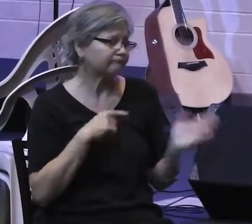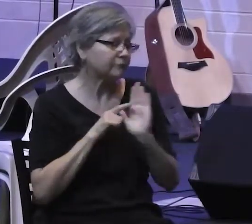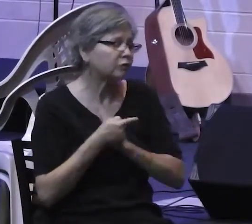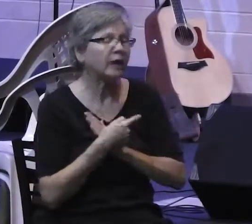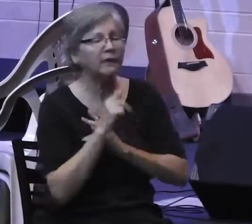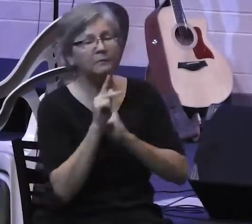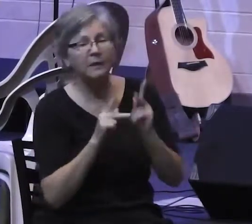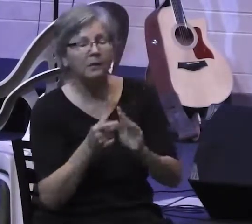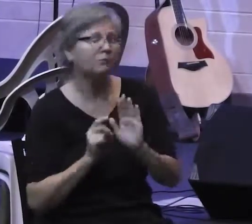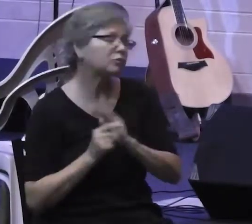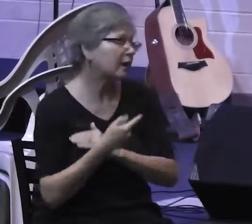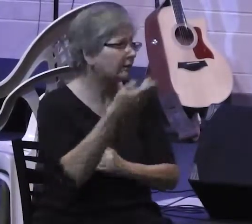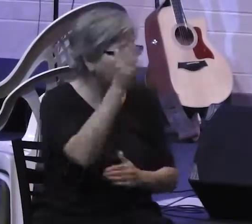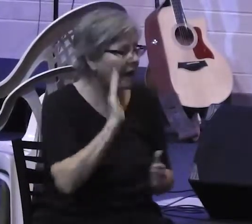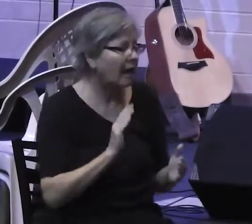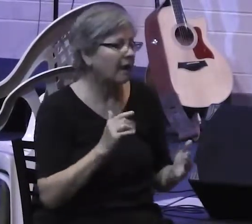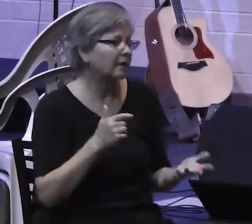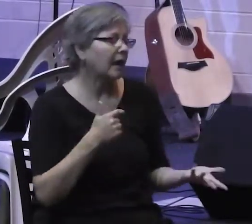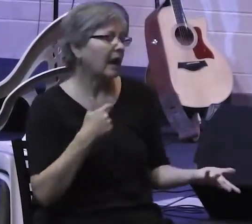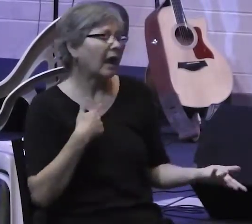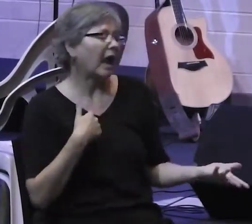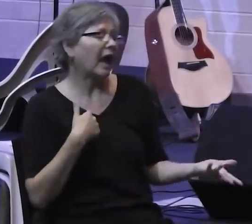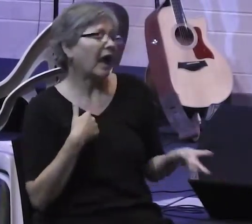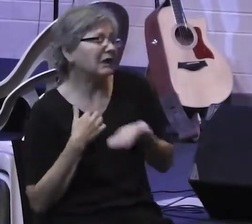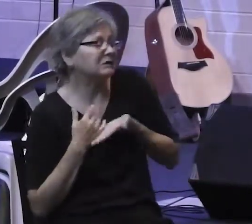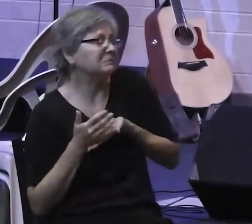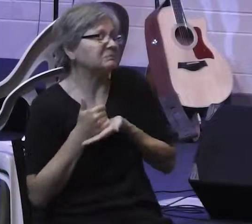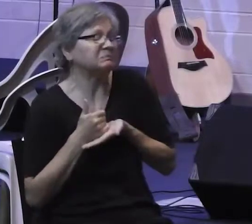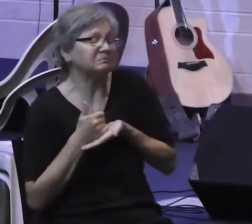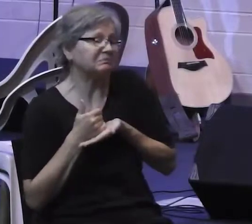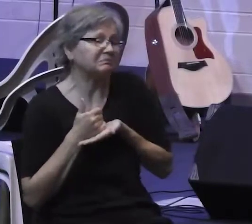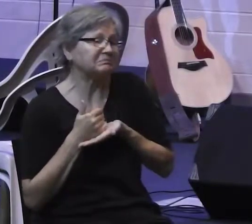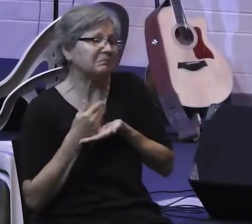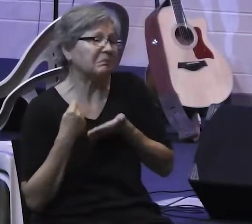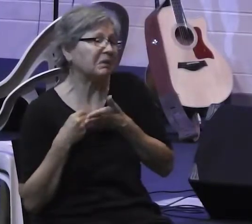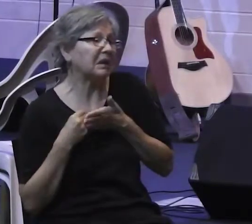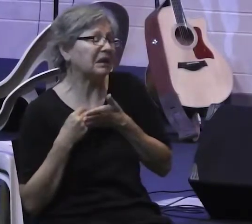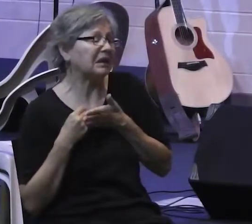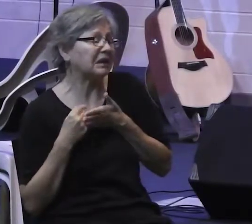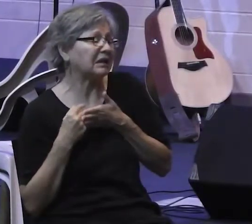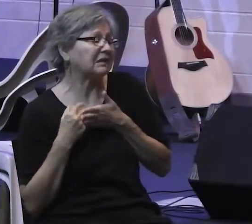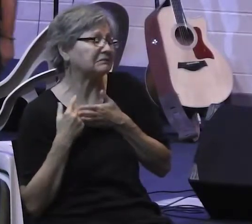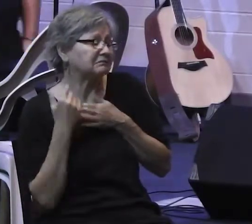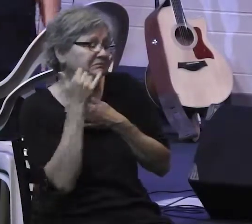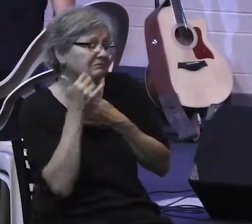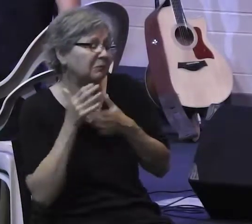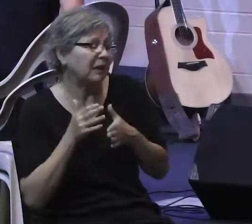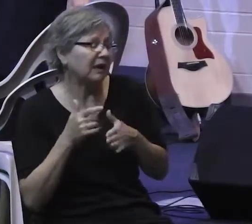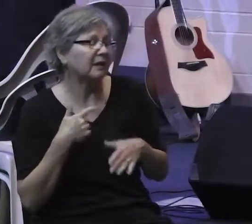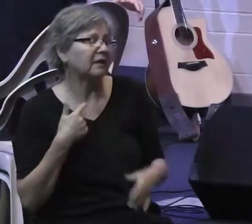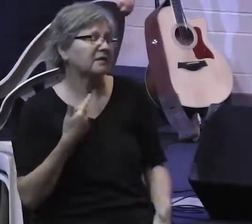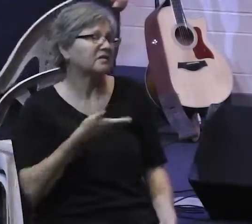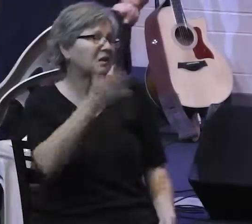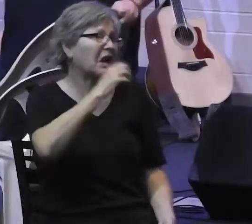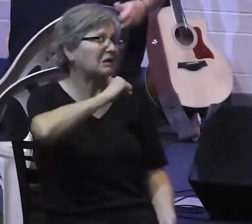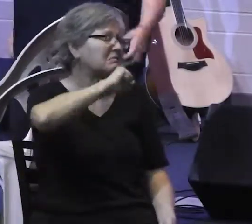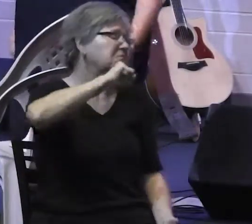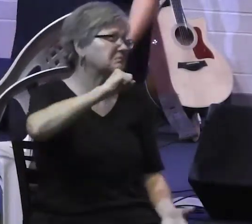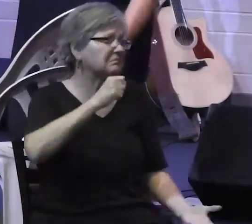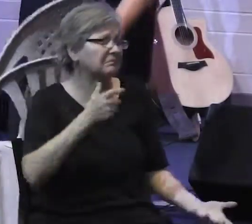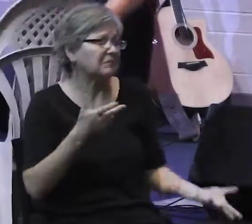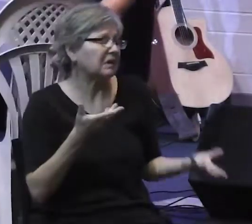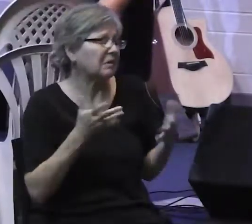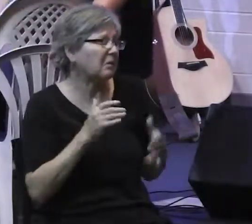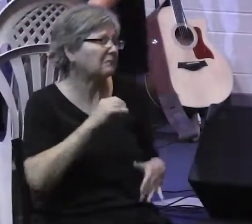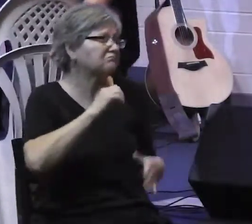from everybody and make it up my own, make it all my own stuff. And he's turned from the God's ways, and he's turned from God entirely,